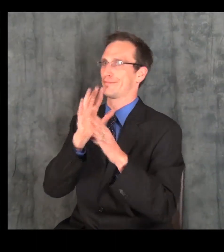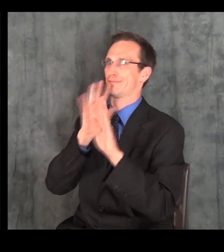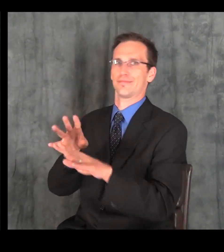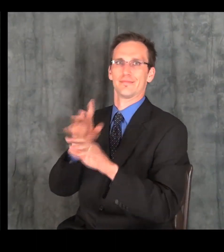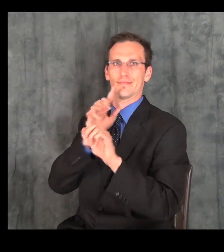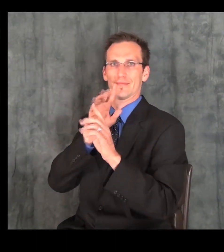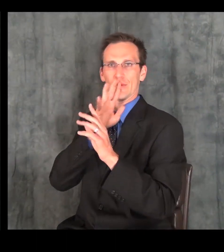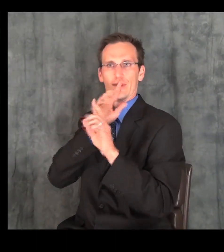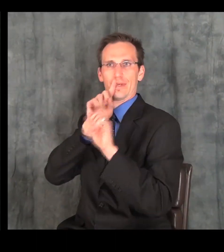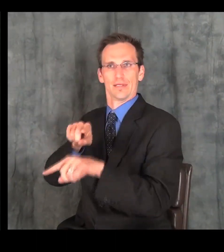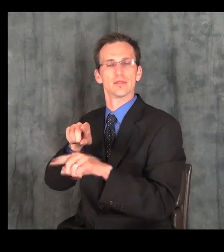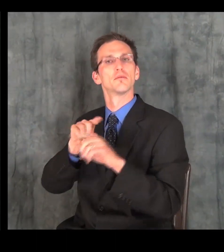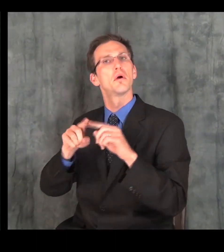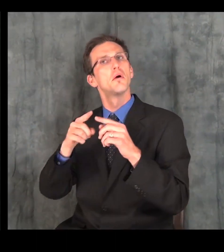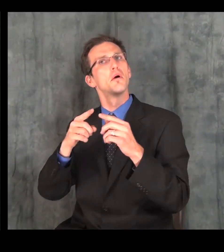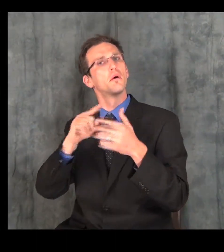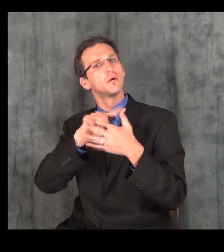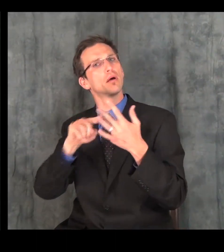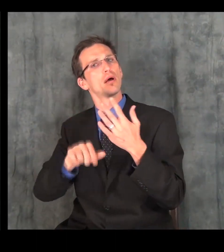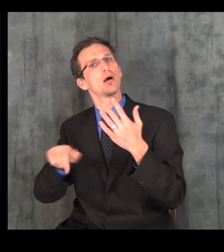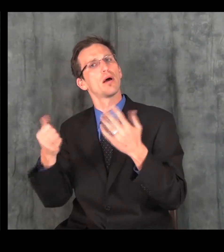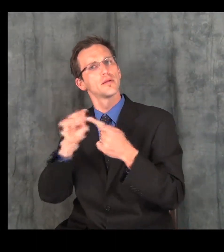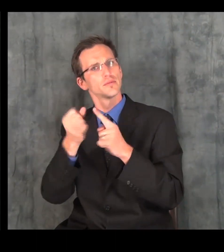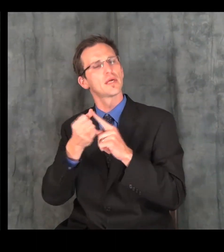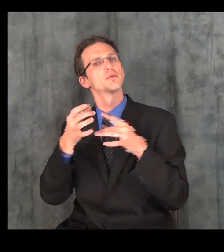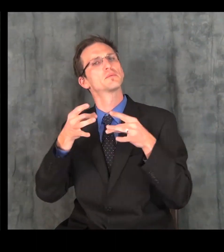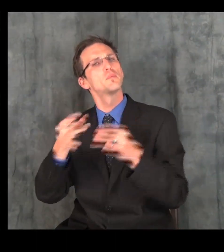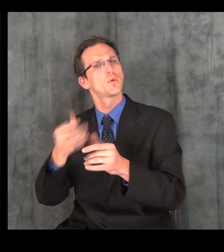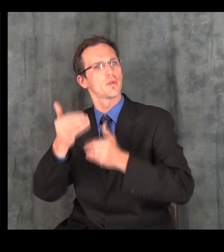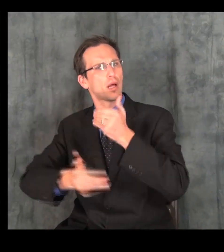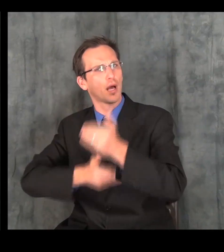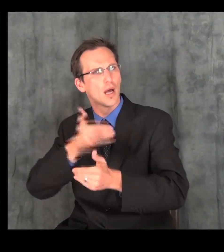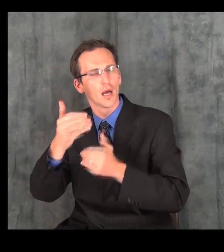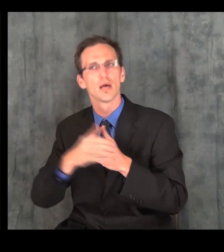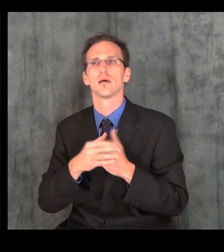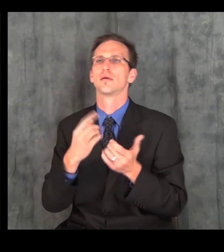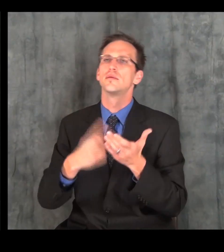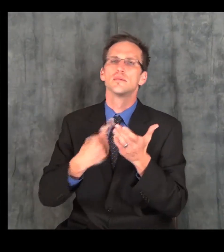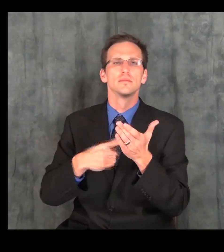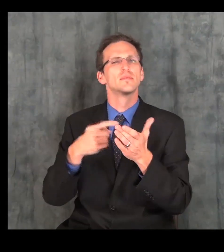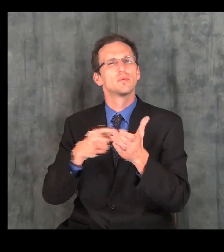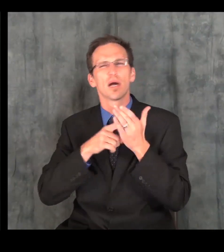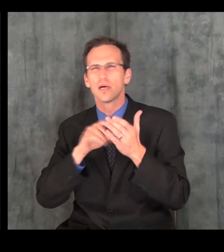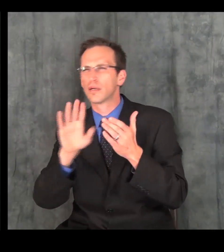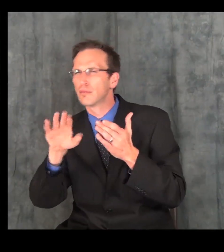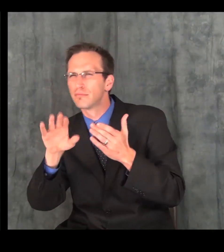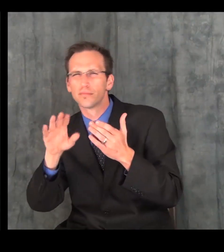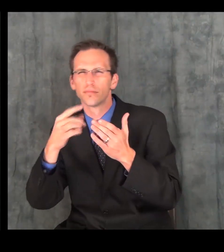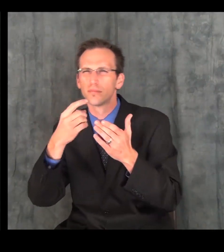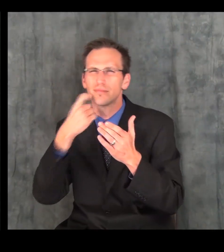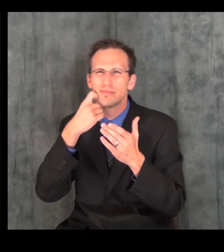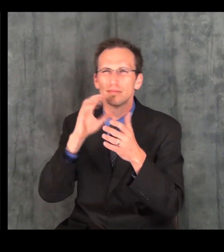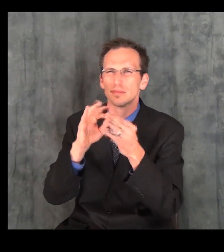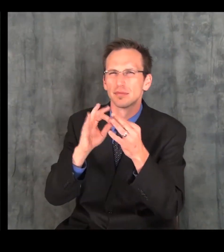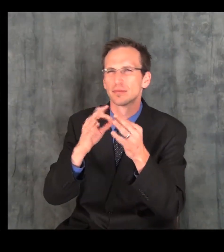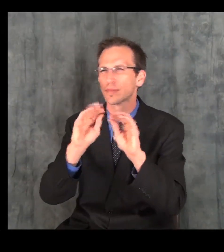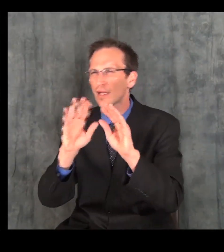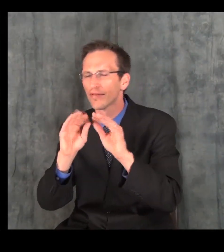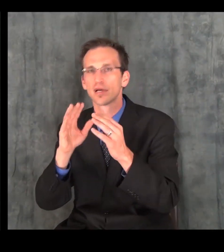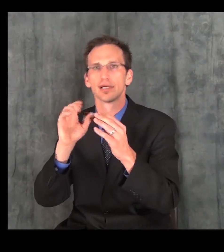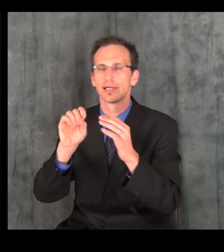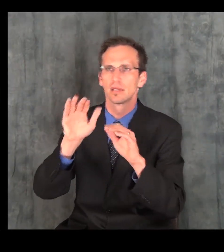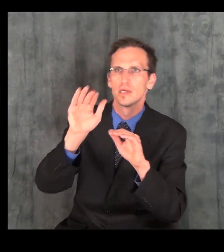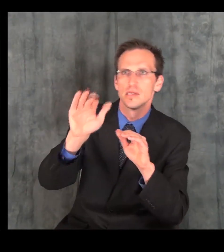of the other interactions were actually quite smooth. We had some issues around clarification and attention getting,